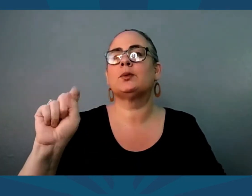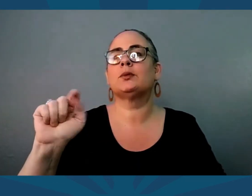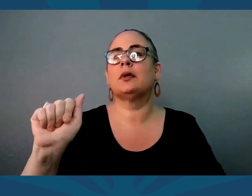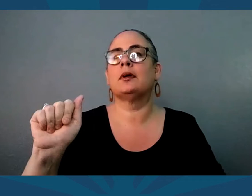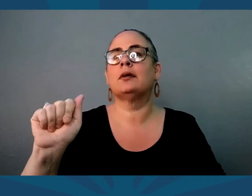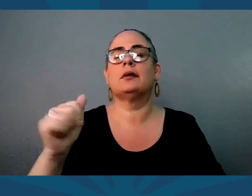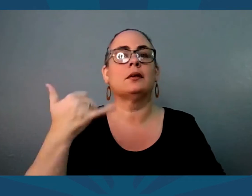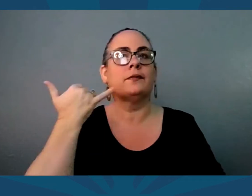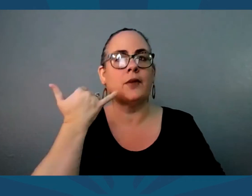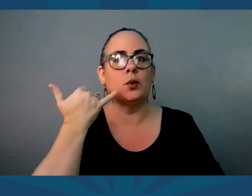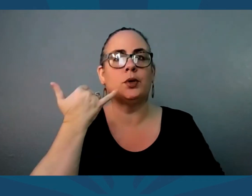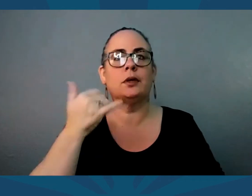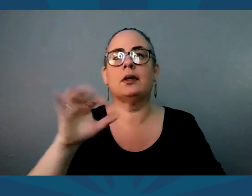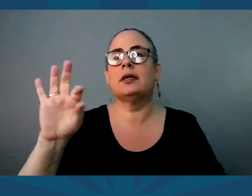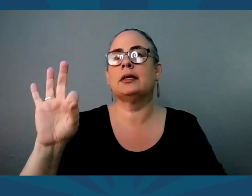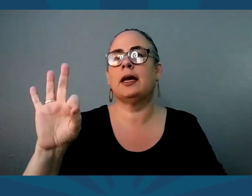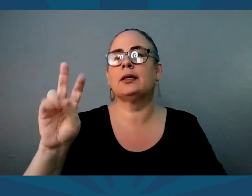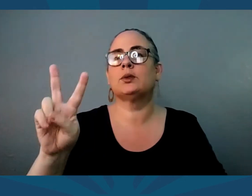Eslir Musta,